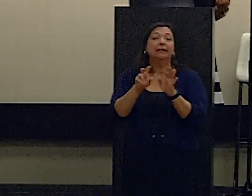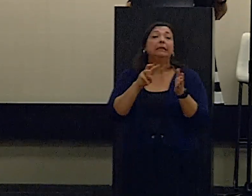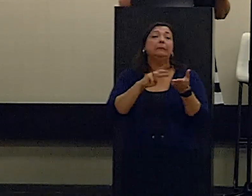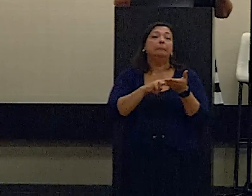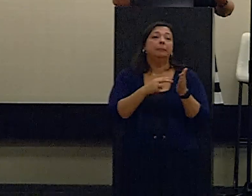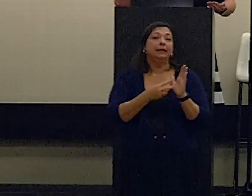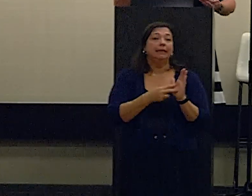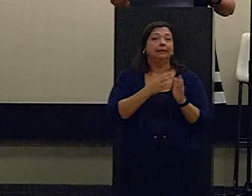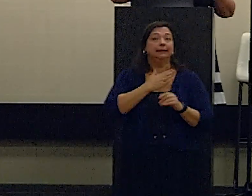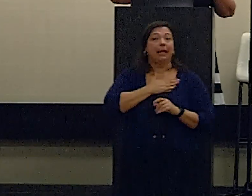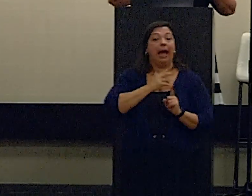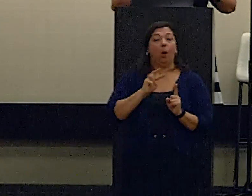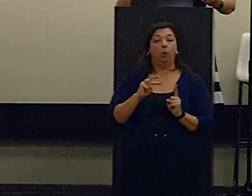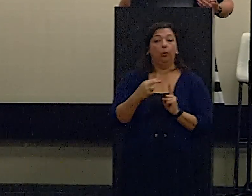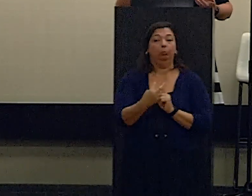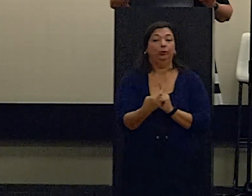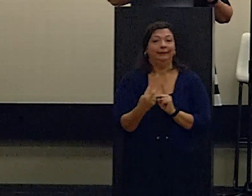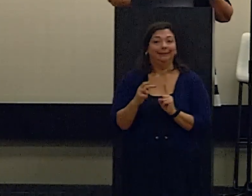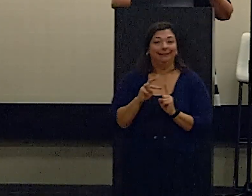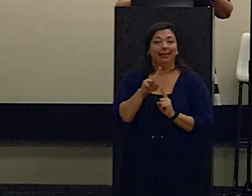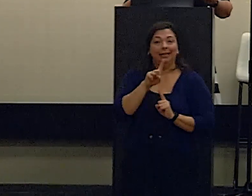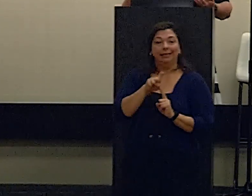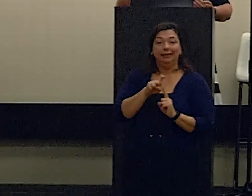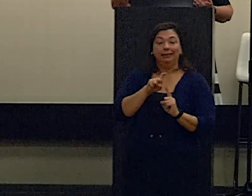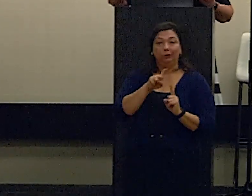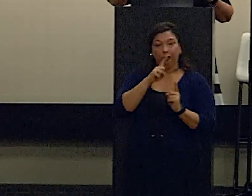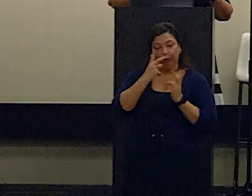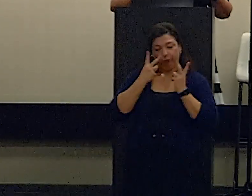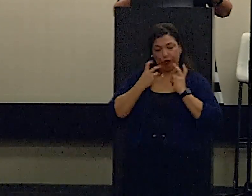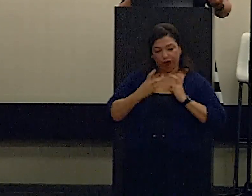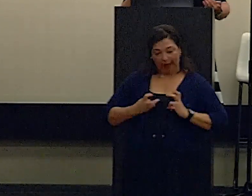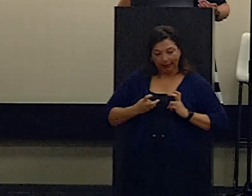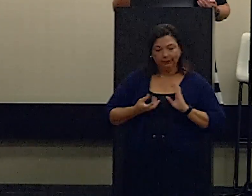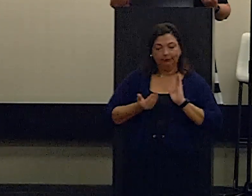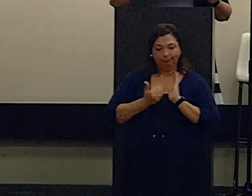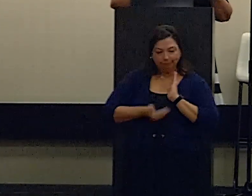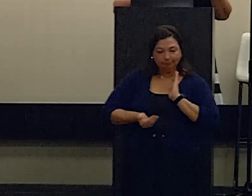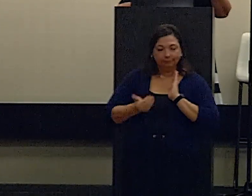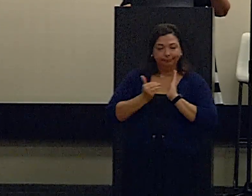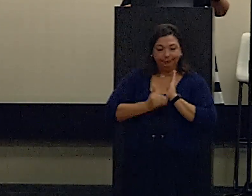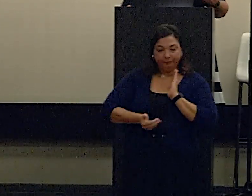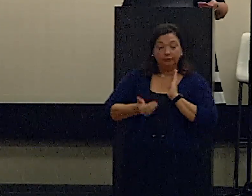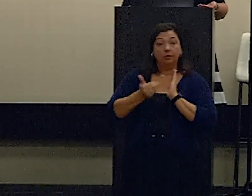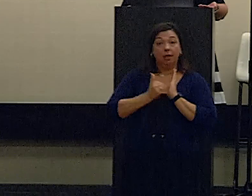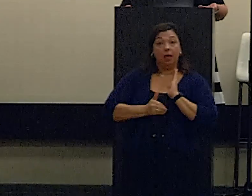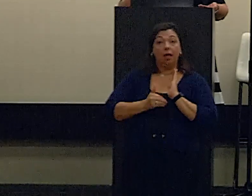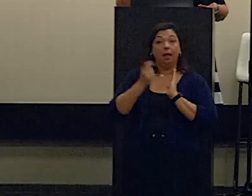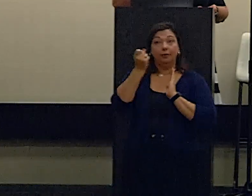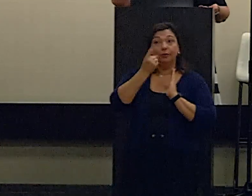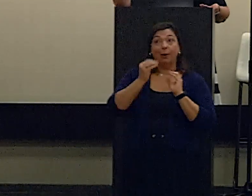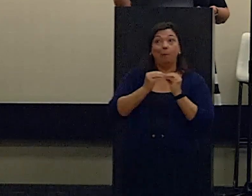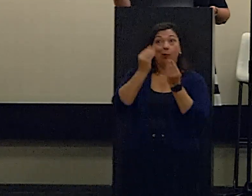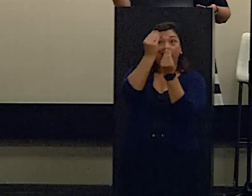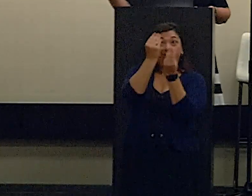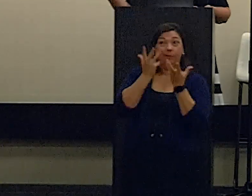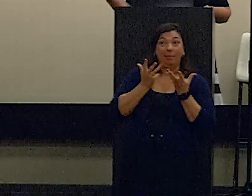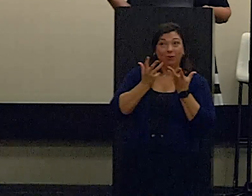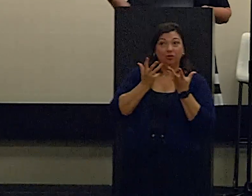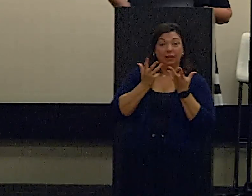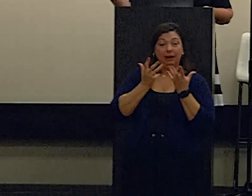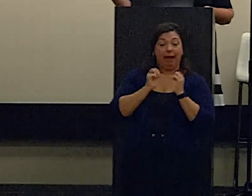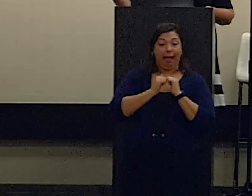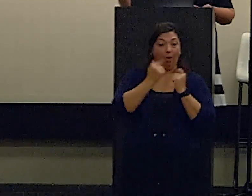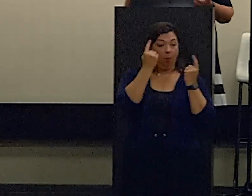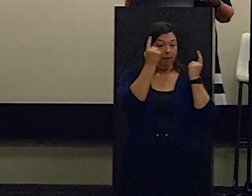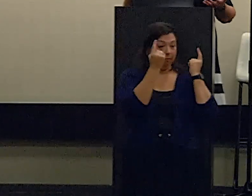means our perceptions need to constantly be checked and rechecked, because as we're getting more information, that's going to change the way that